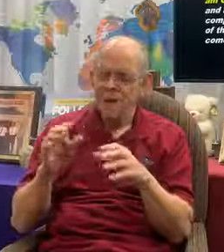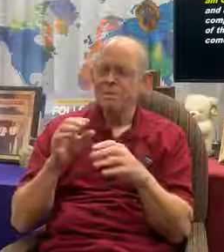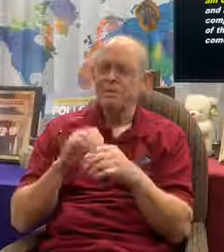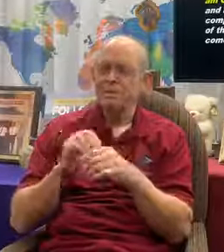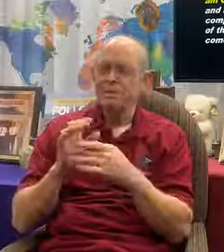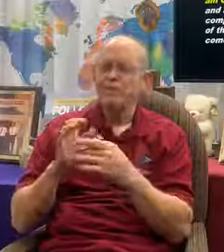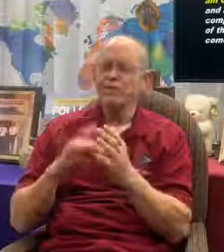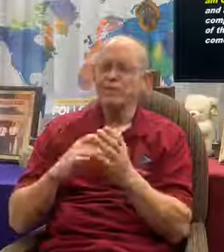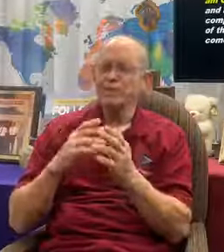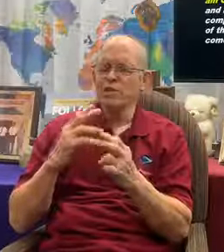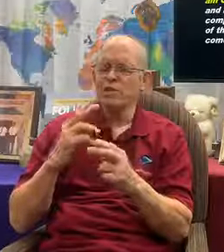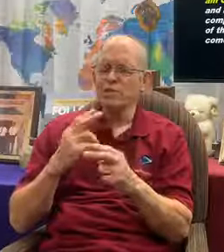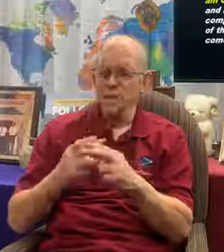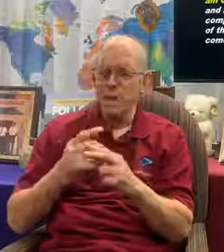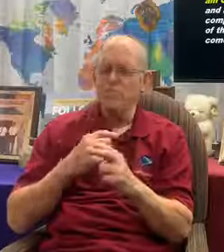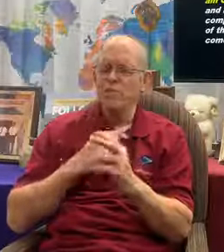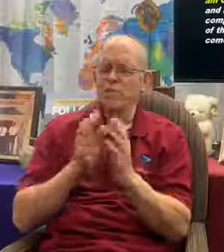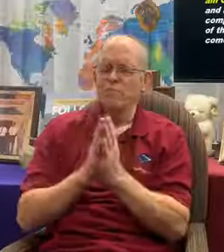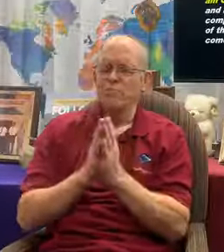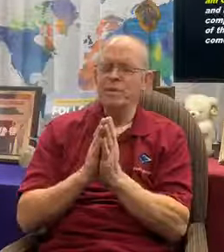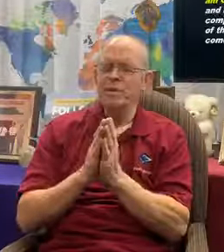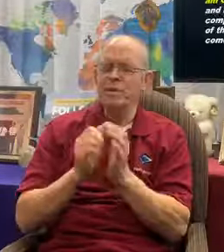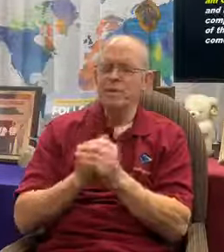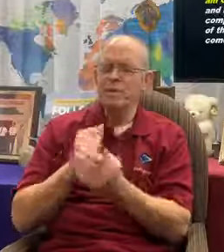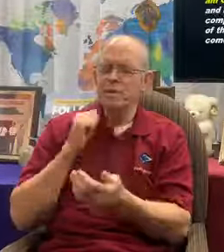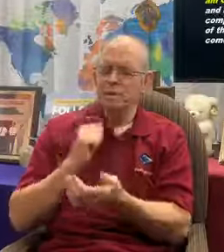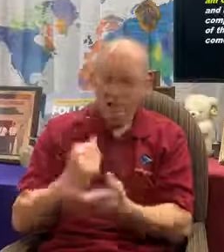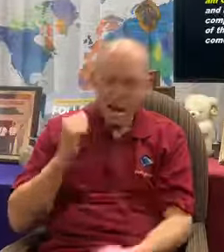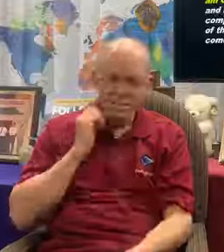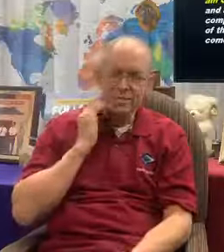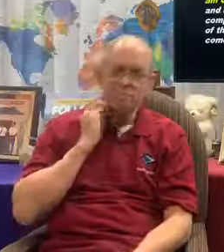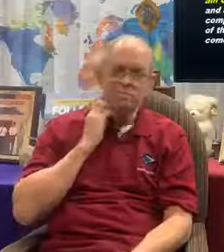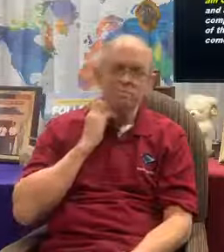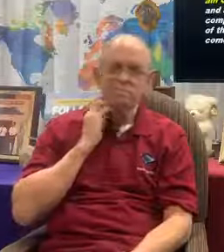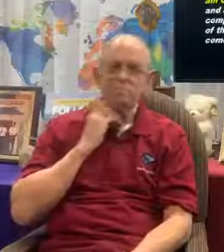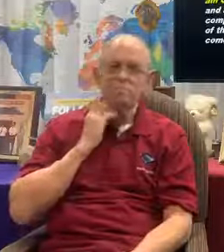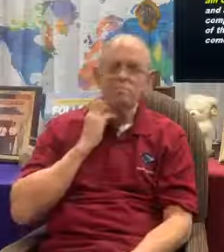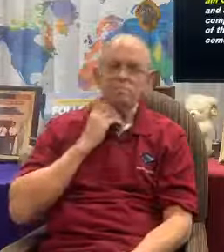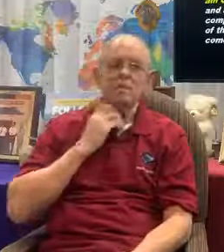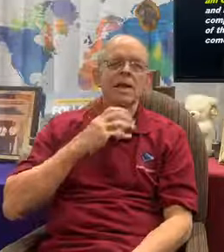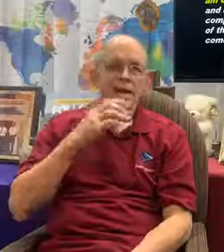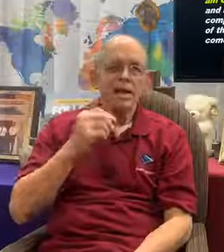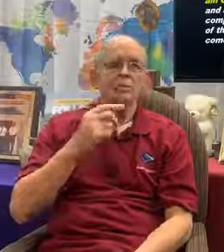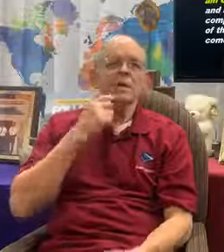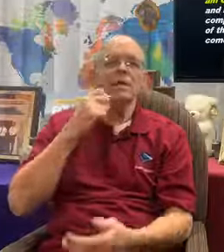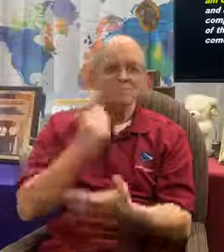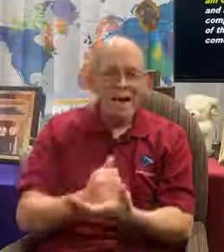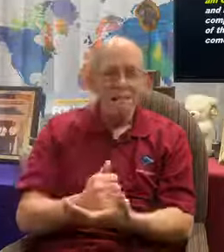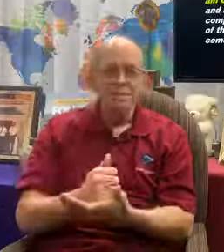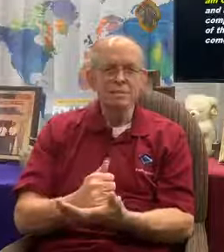Bless in Jesus' name we pray. Amen. And say amen.